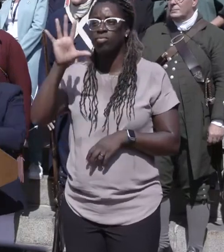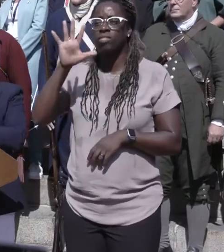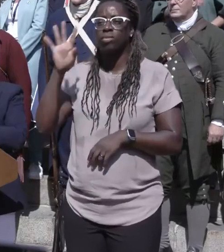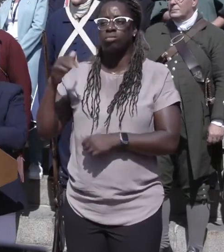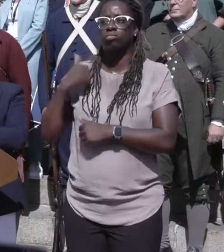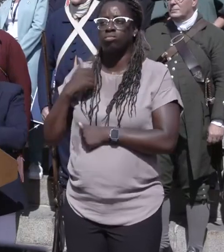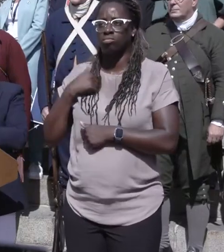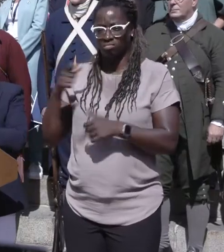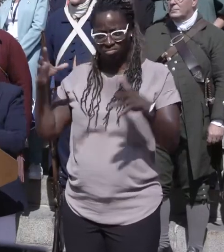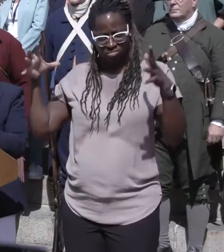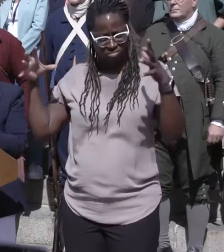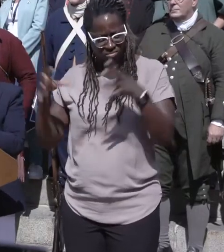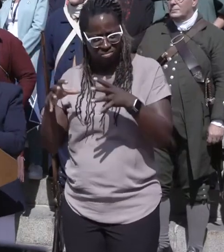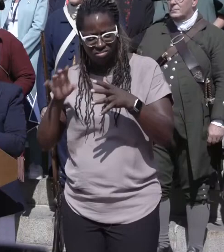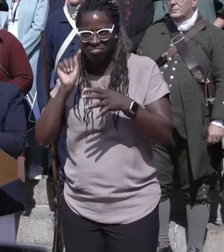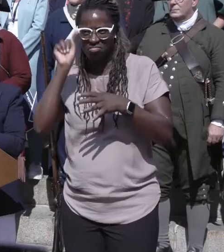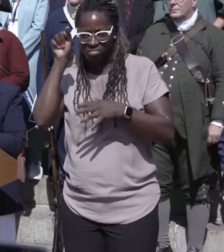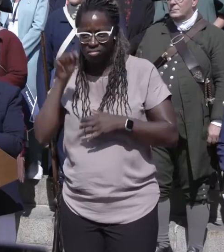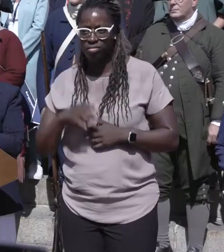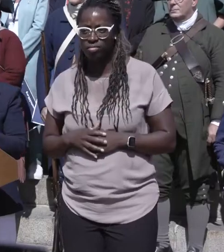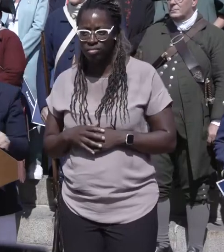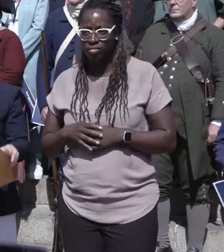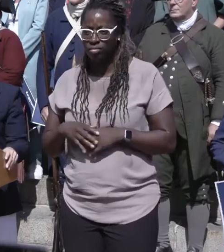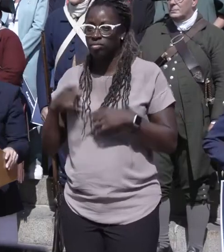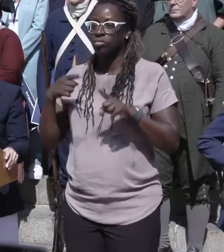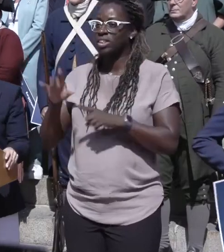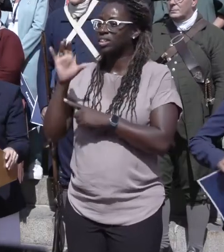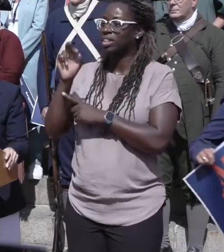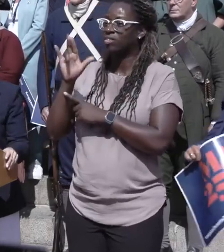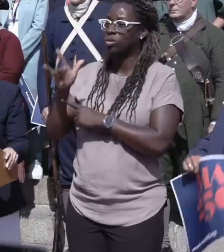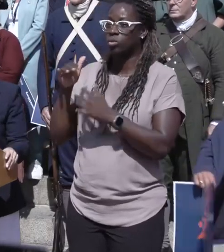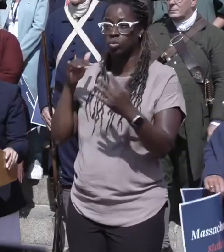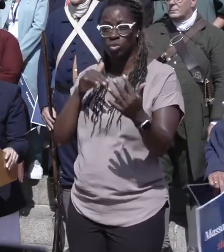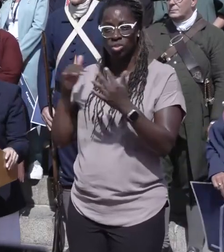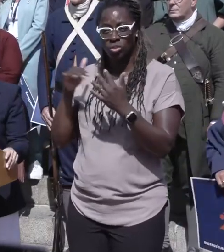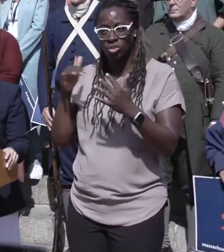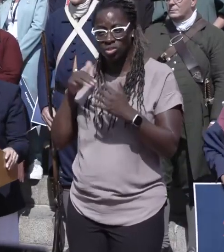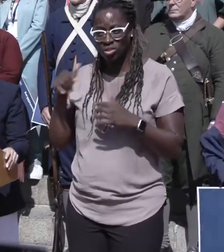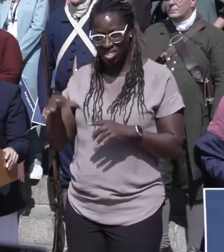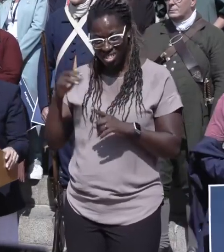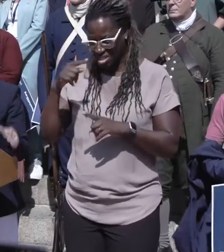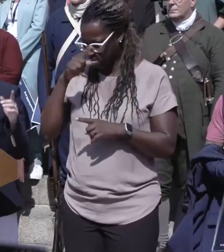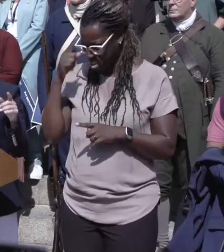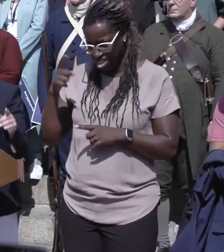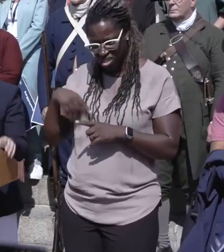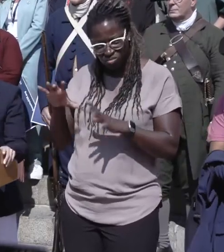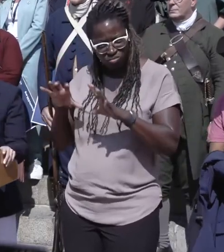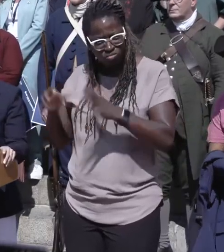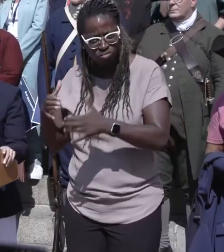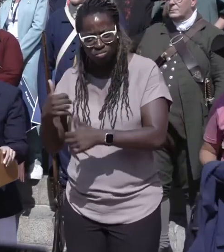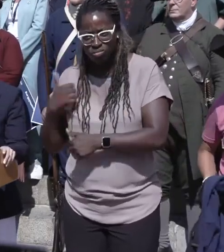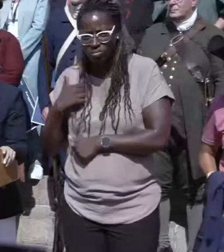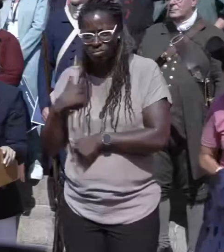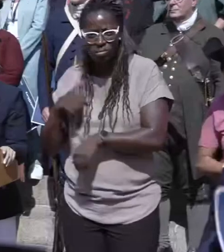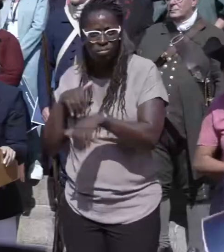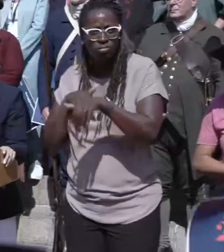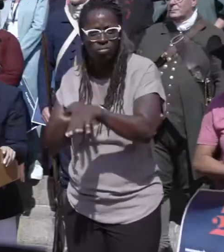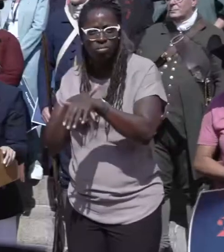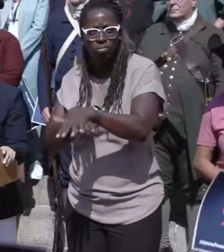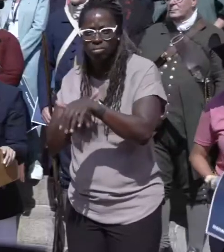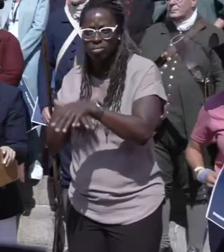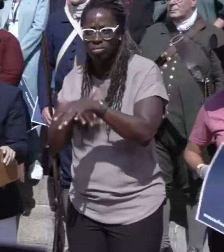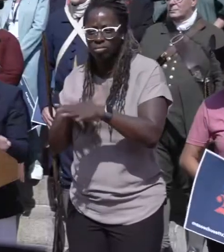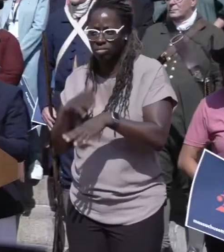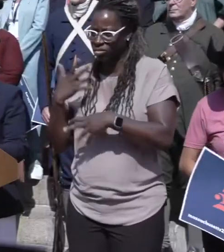that was an important muster and march made during the Civil War. 161